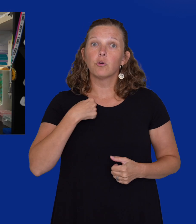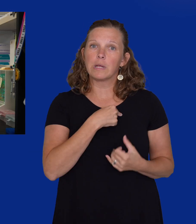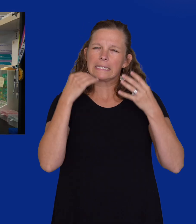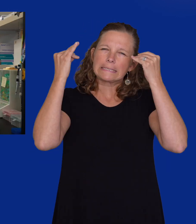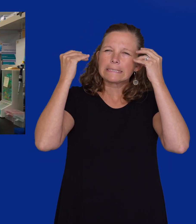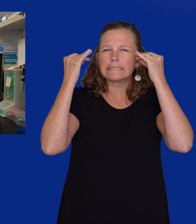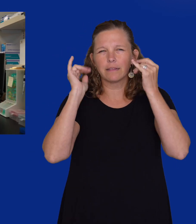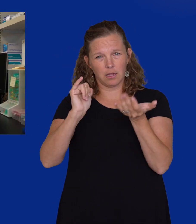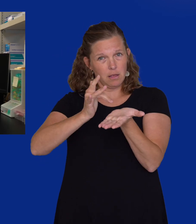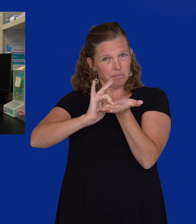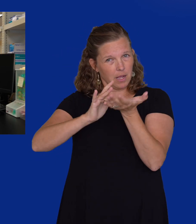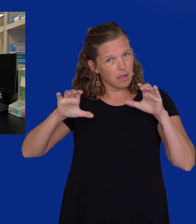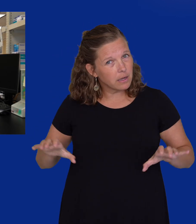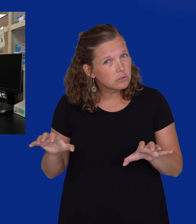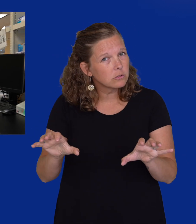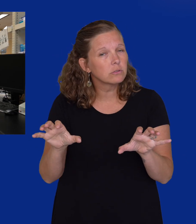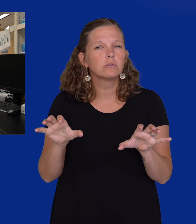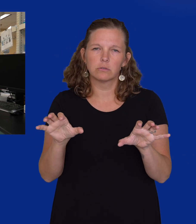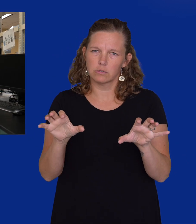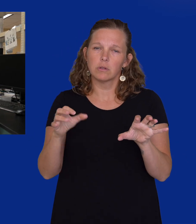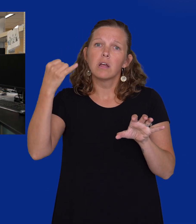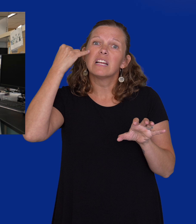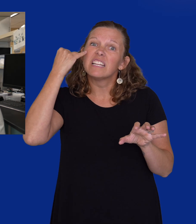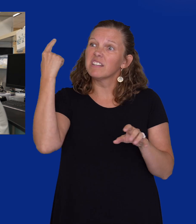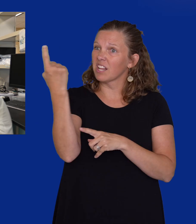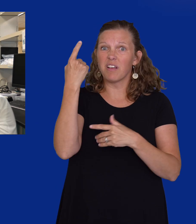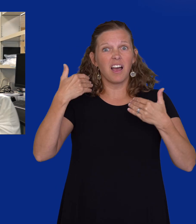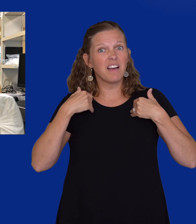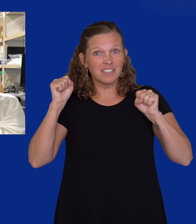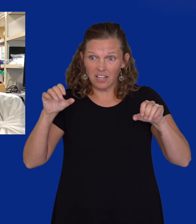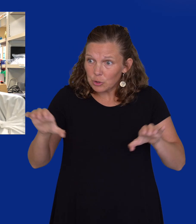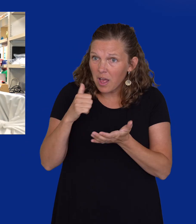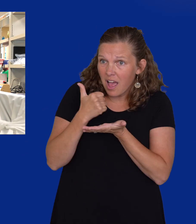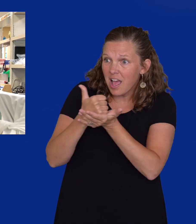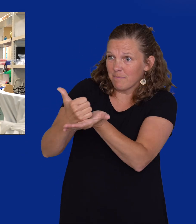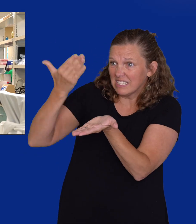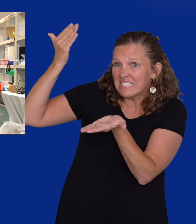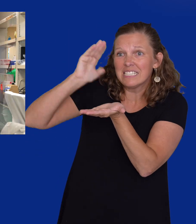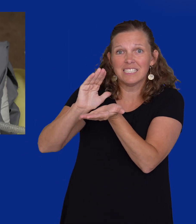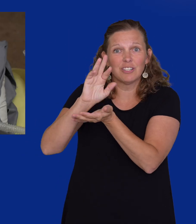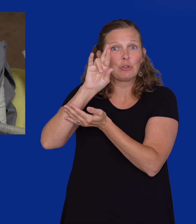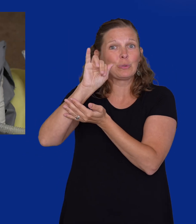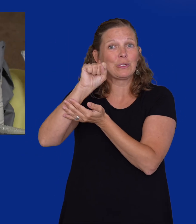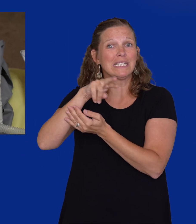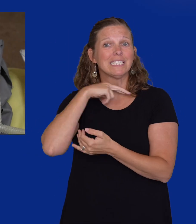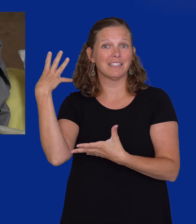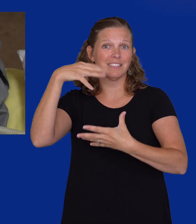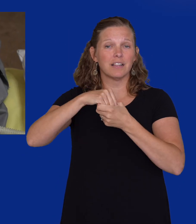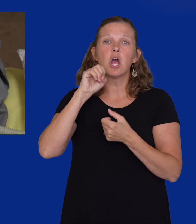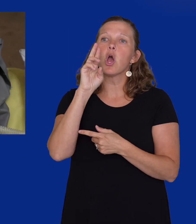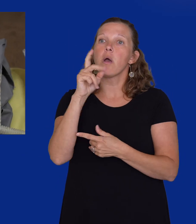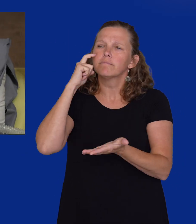We consider a condition medically actionable if there is something we can do to minimize